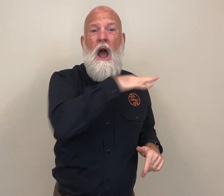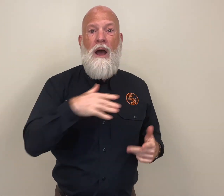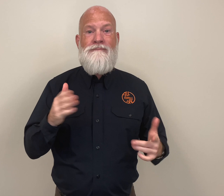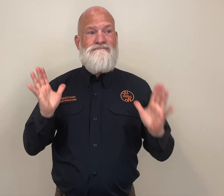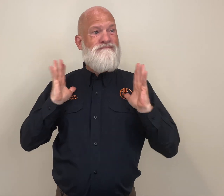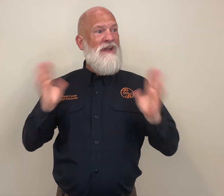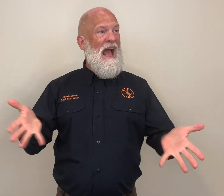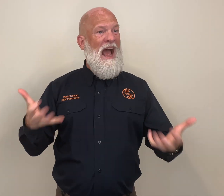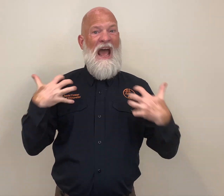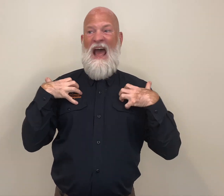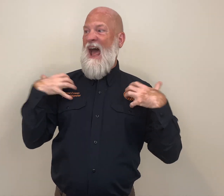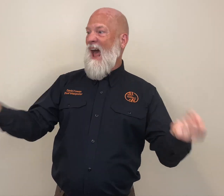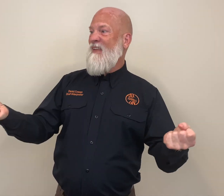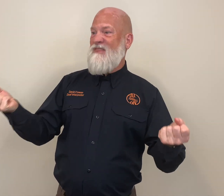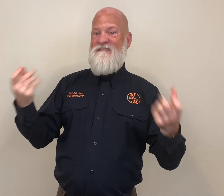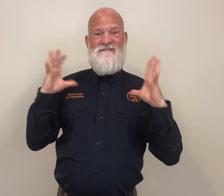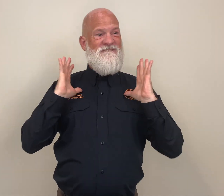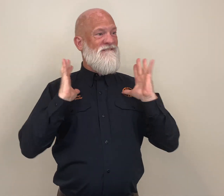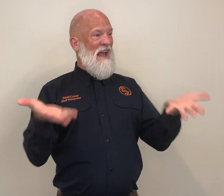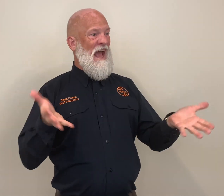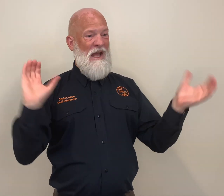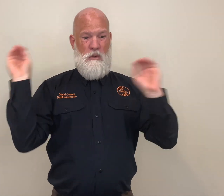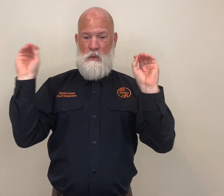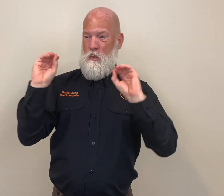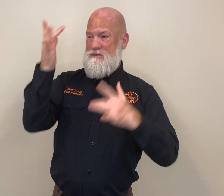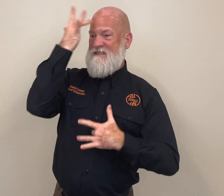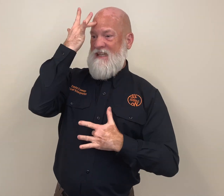be COVID-19 positive and unknowingly spreading the disease.